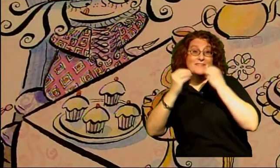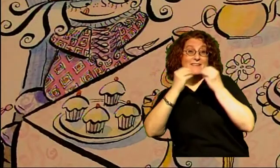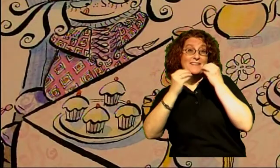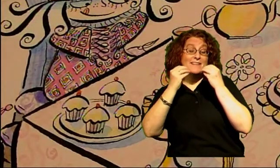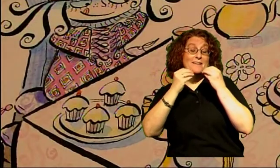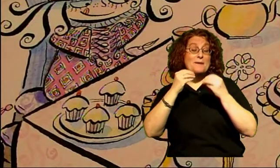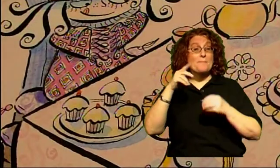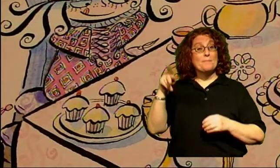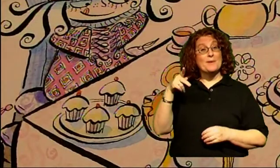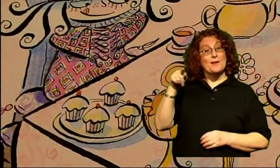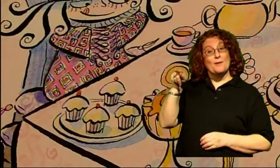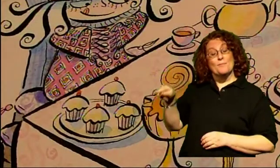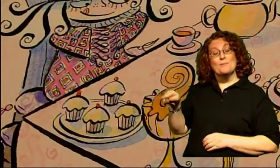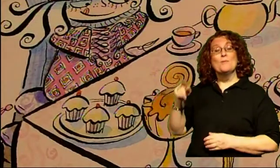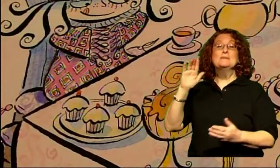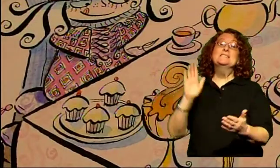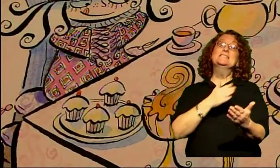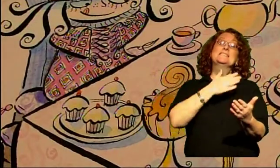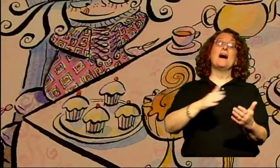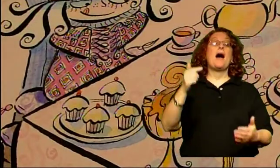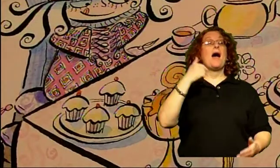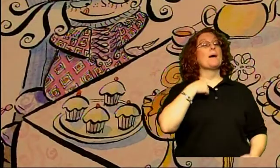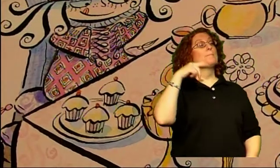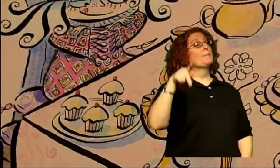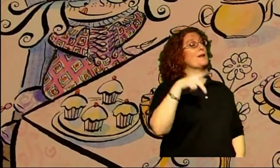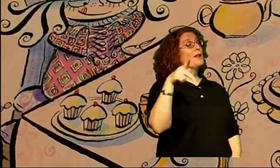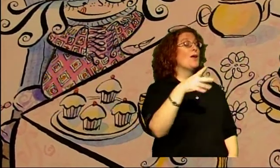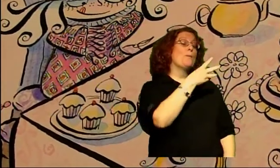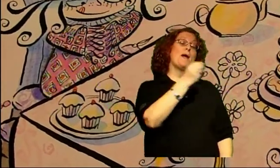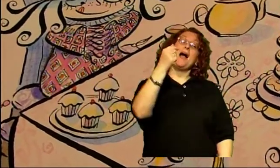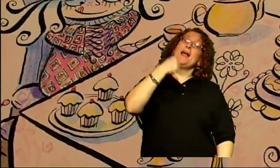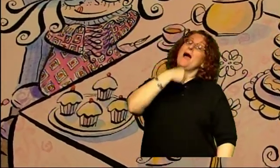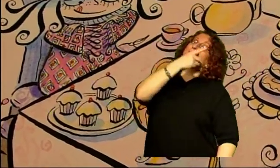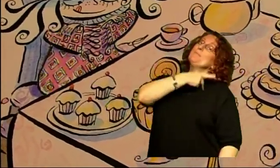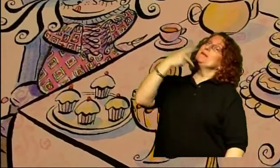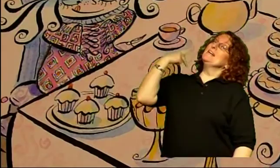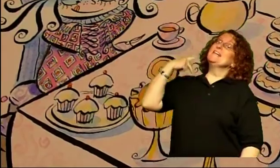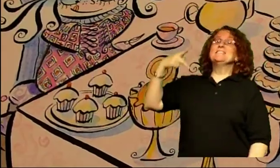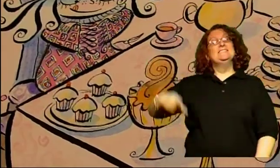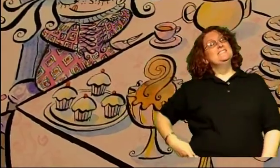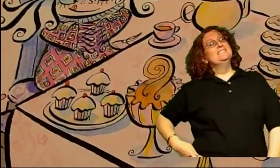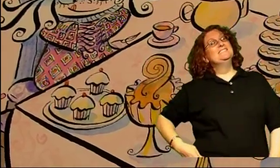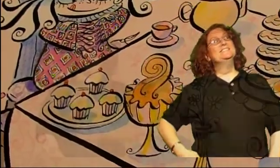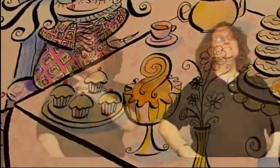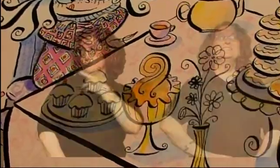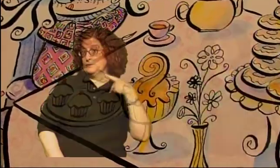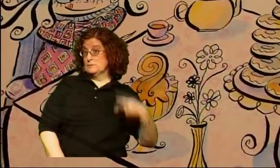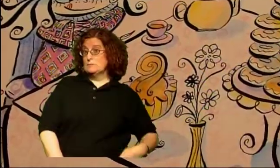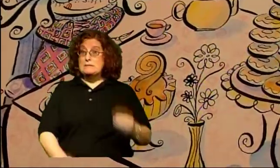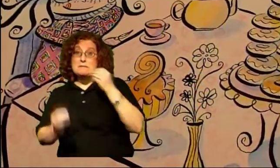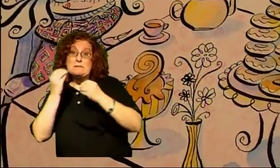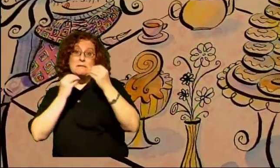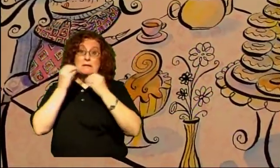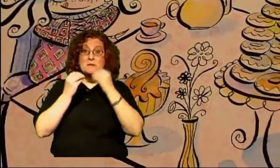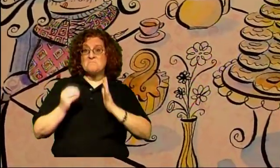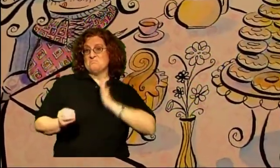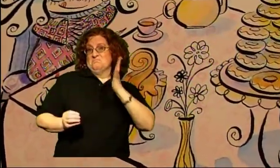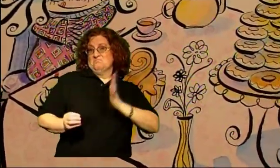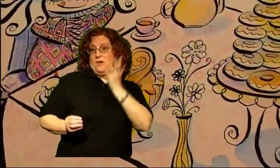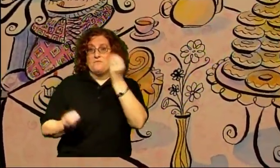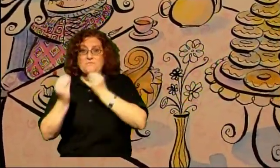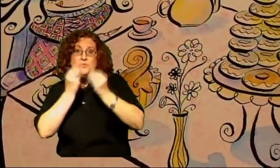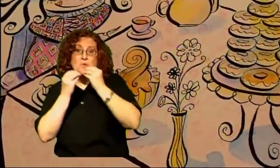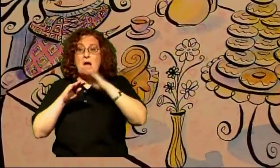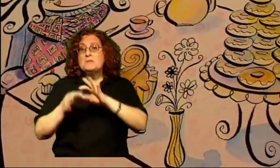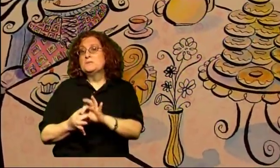"I'm Penelope, and I am a princess," she announced at her midday meal. Princesses ate fancy food served on